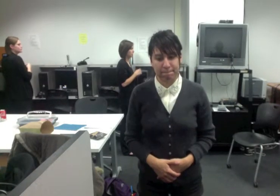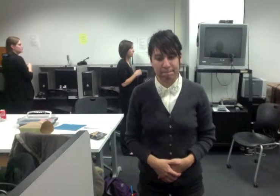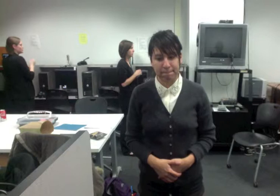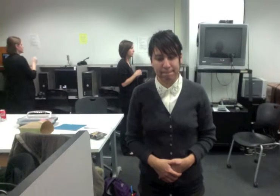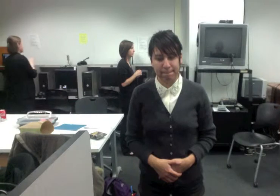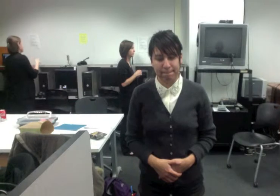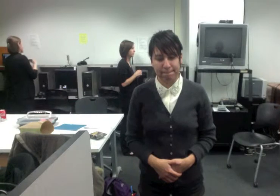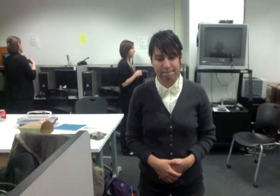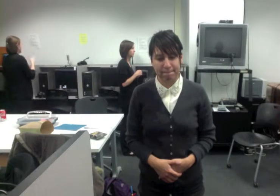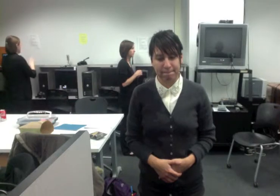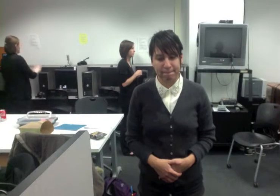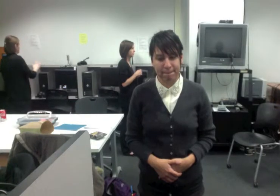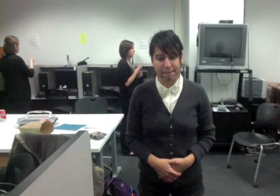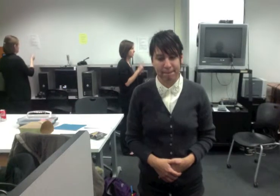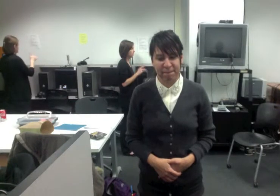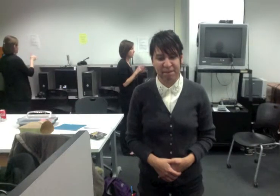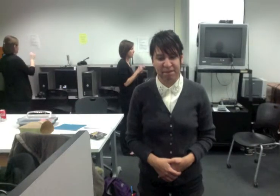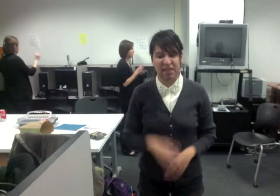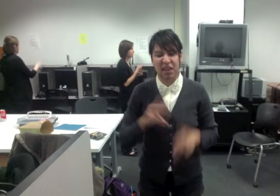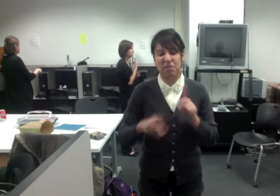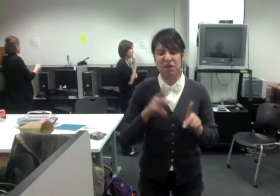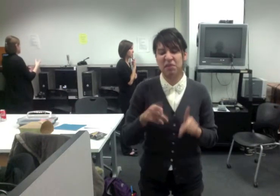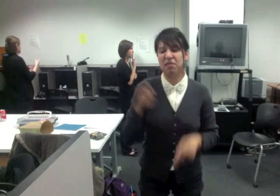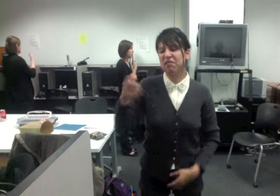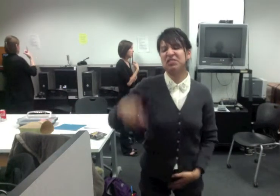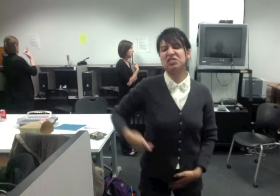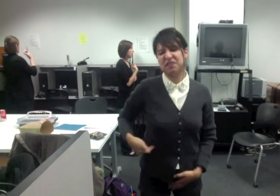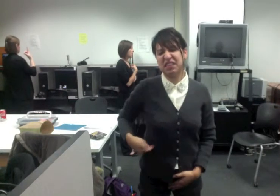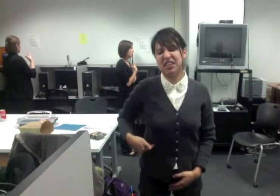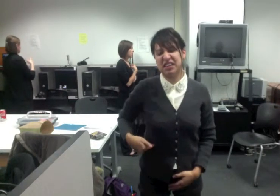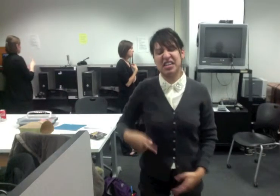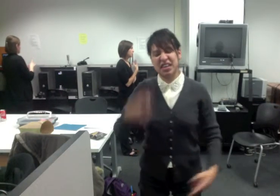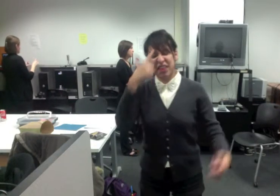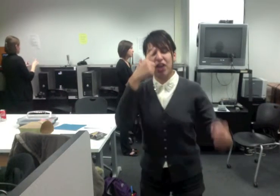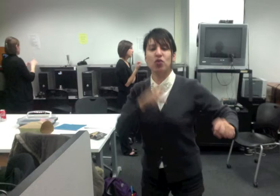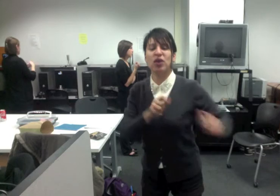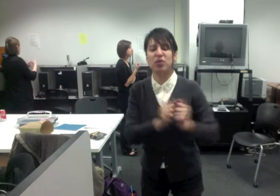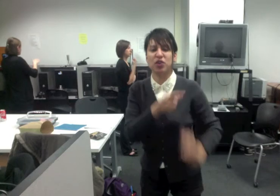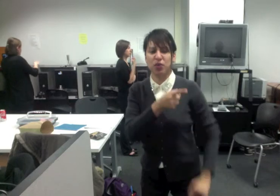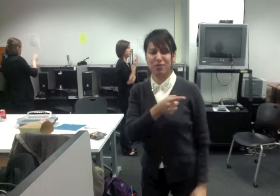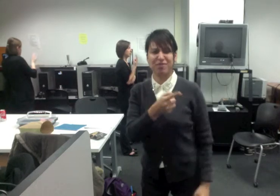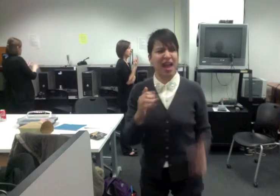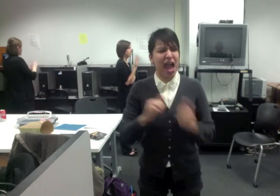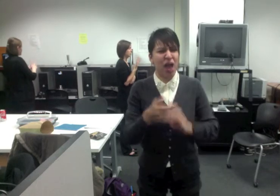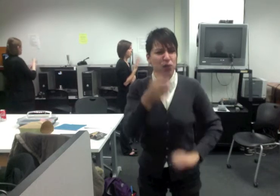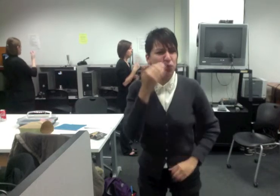them, right? That's like that gut feeling, oh, they just get it. The problem is, how do you find the ones that just get it before you're doing business with them versus the ones who don't get